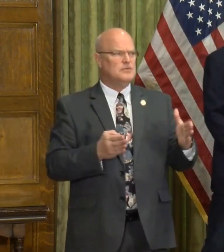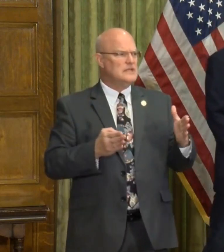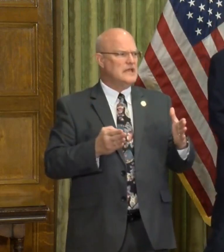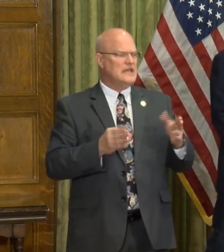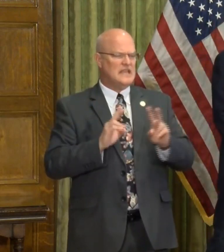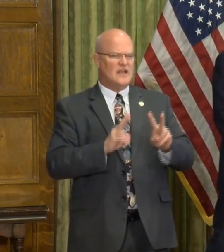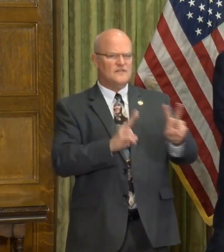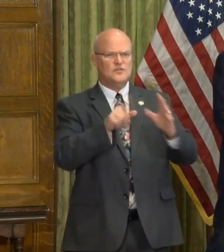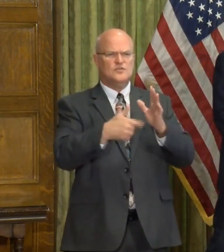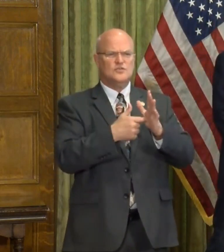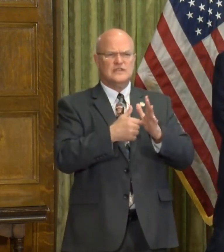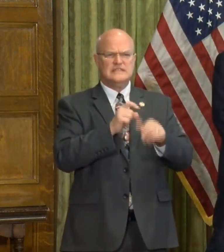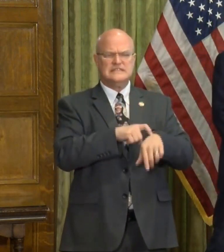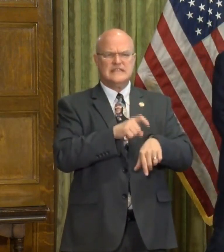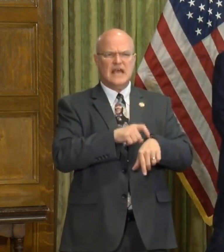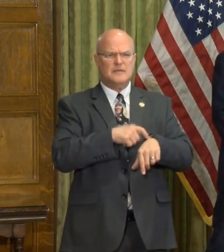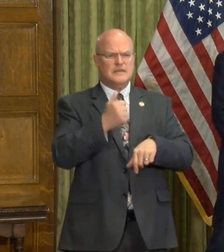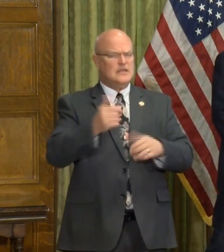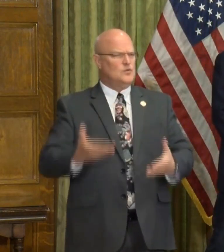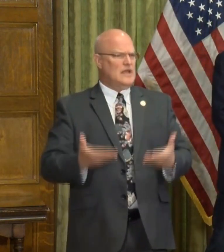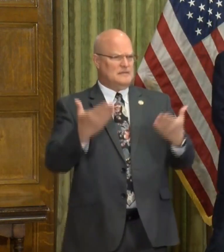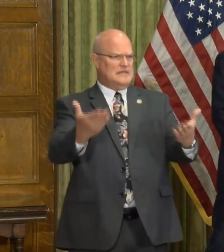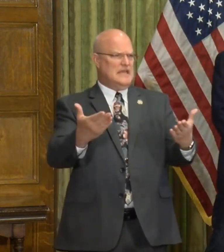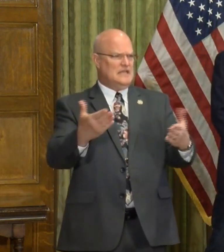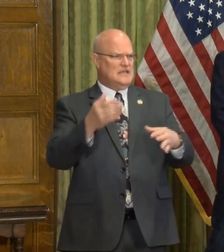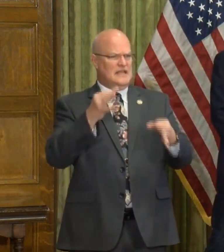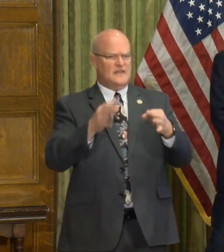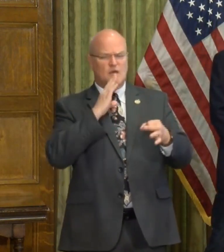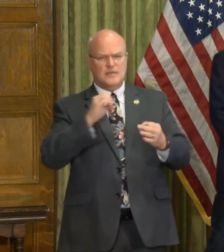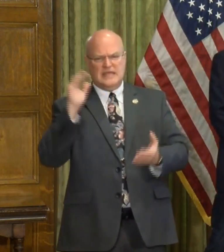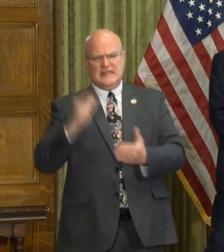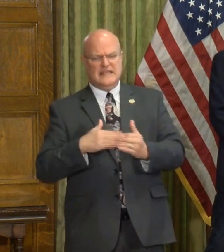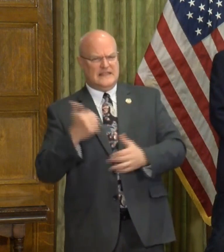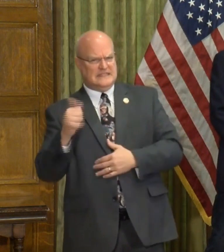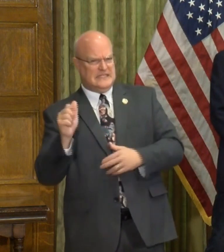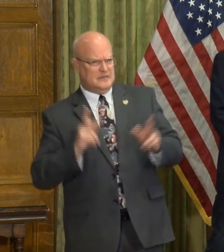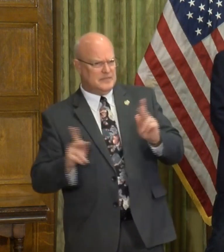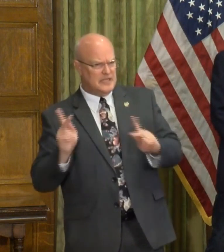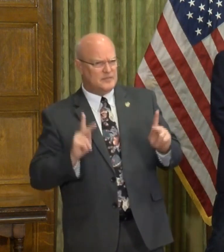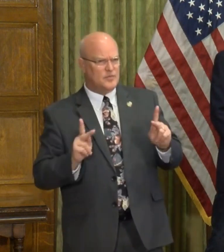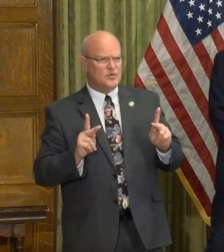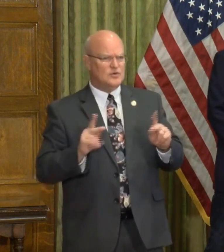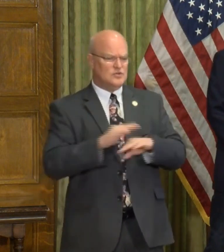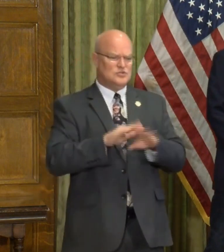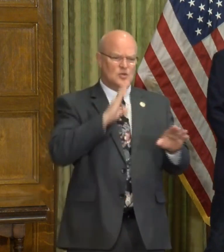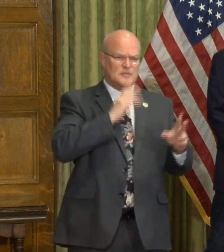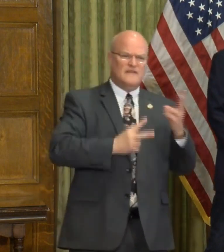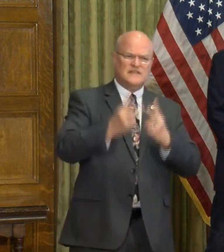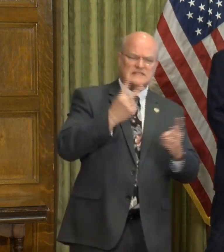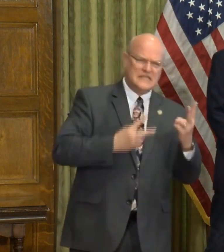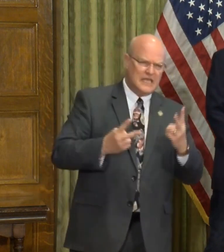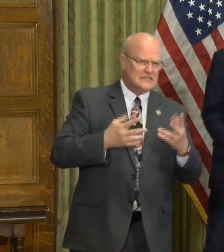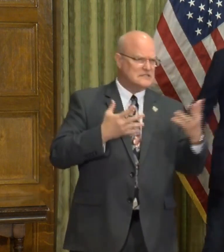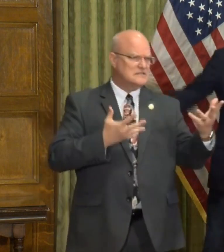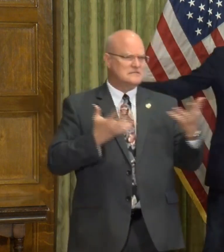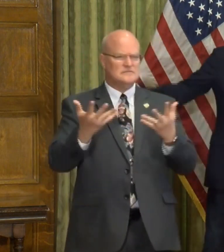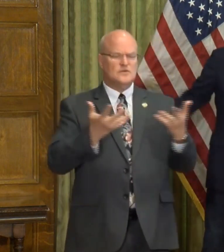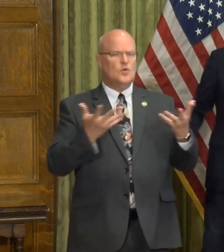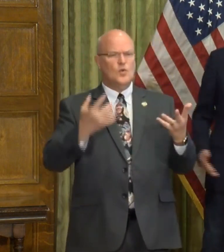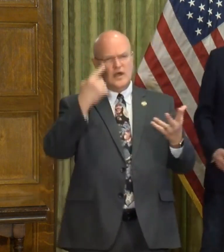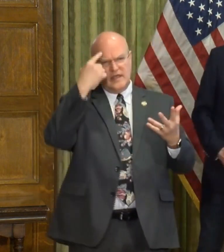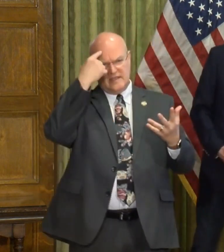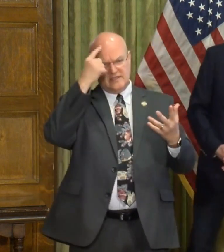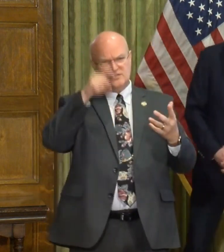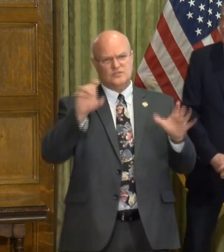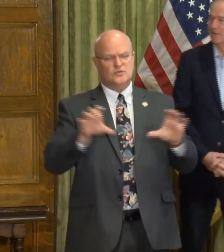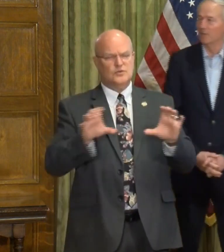they're planning a funeral during this outbreak? Any recommendations on if there should be less than 10 people there, if there shouldn't be a visitation?